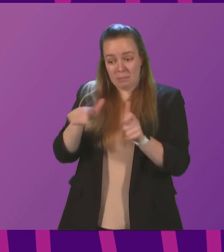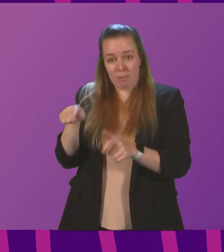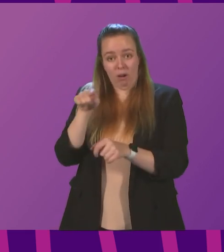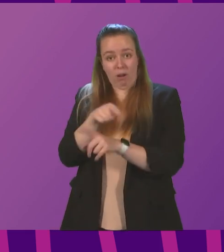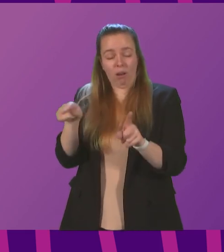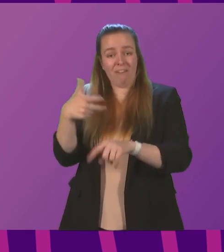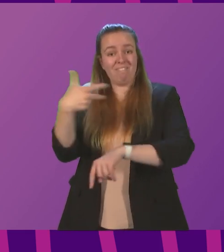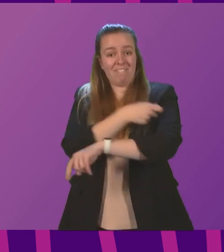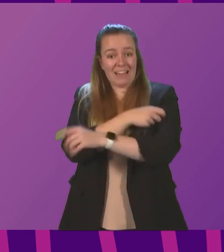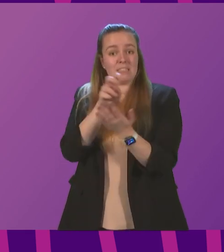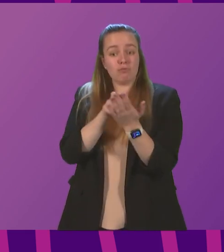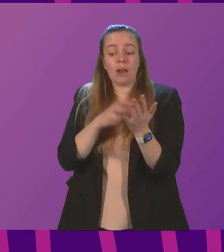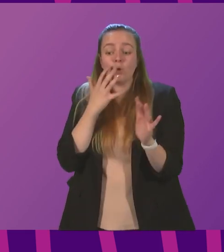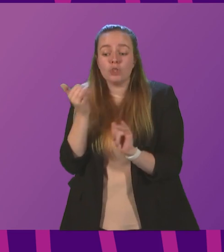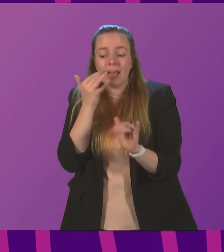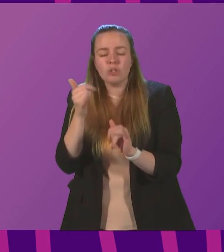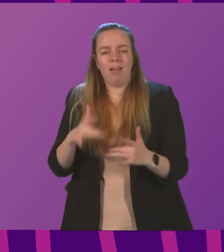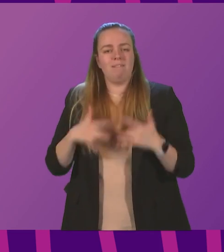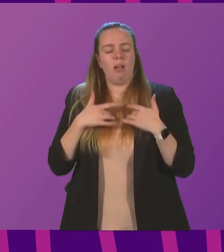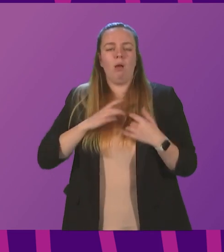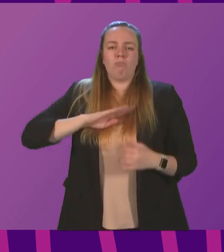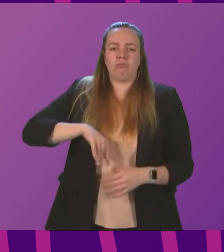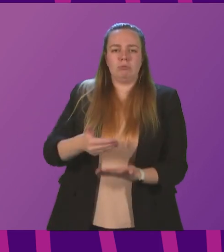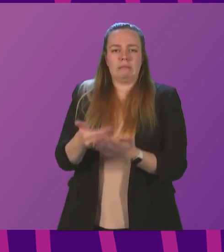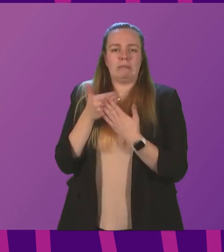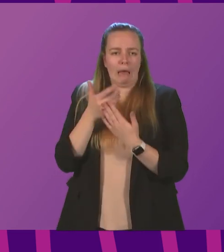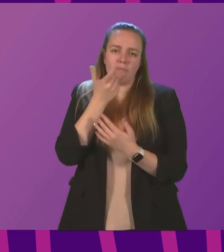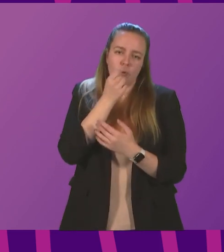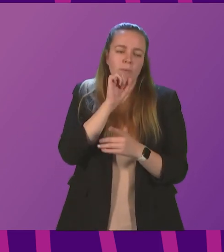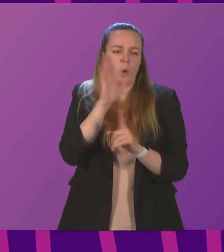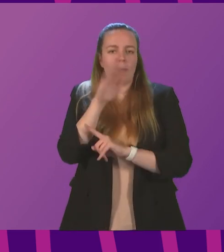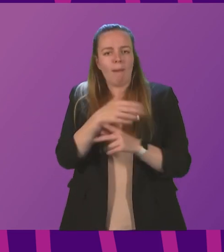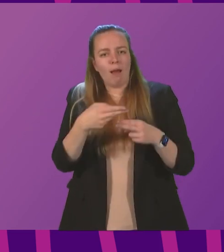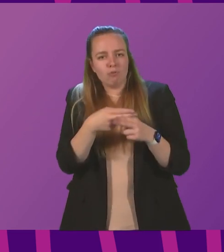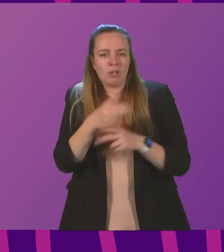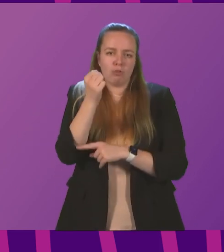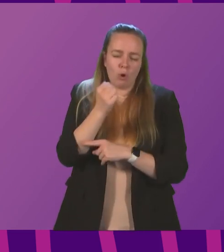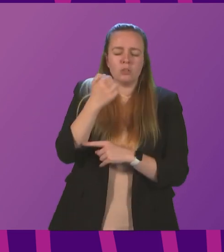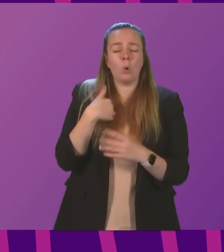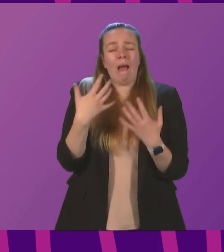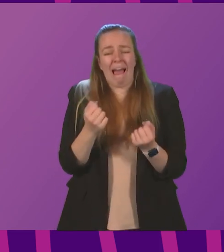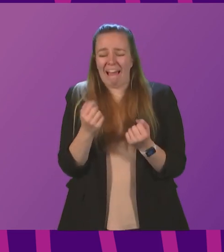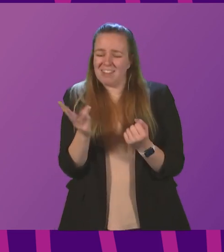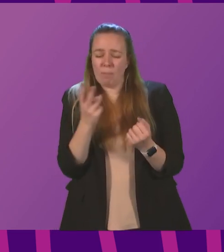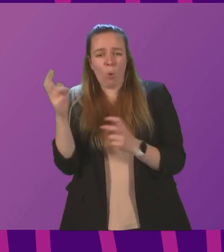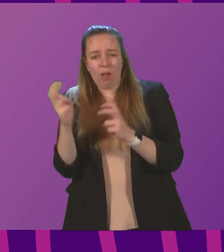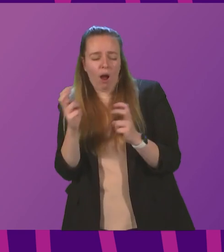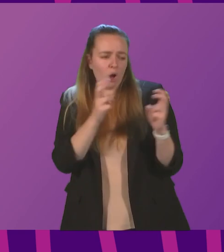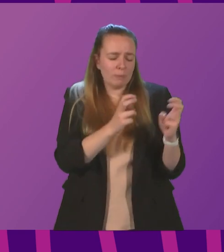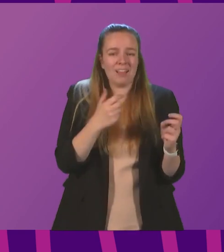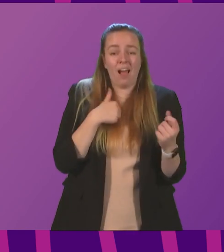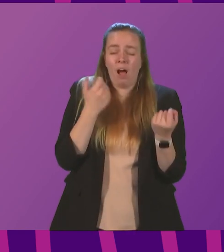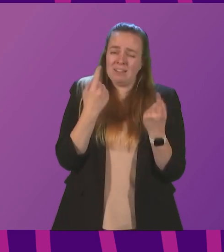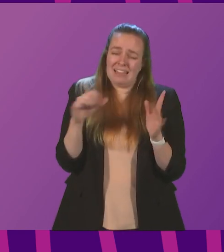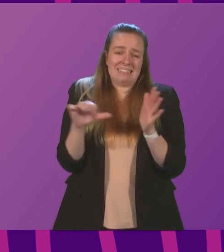records were being checked, that would make them feel safer and perhaps more likely to go back. So there are arguments in both directions on this. I understand how difficult it